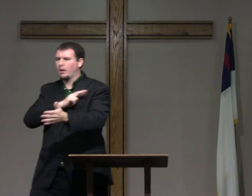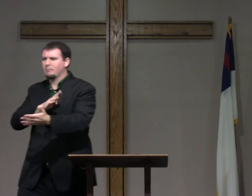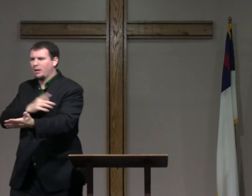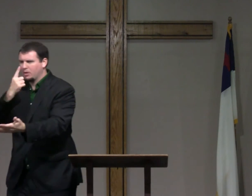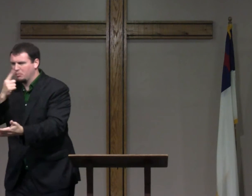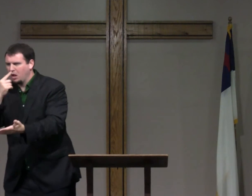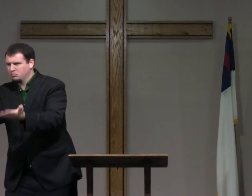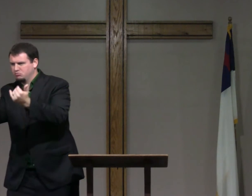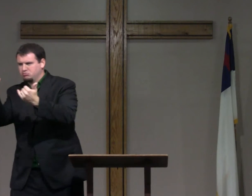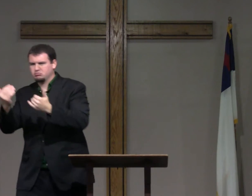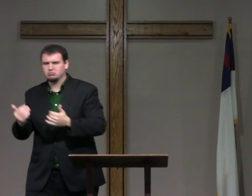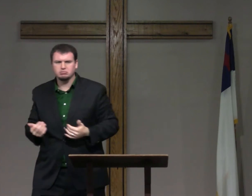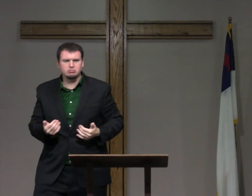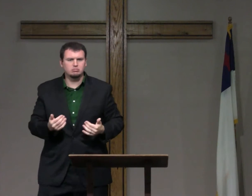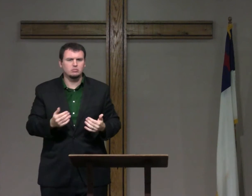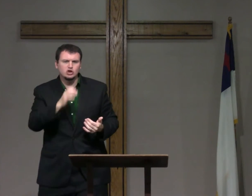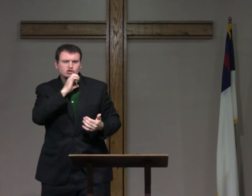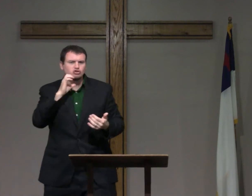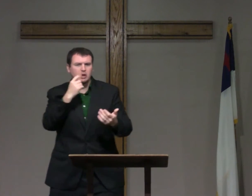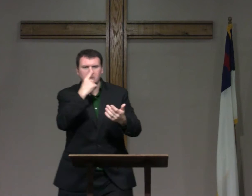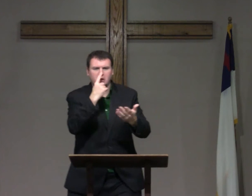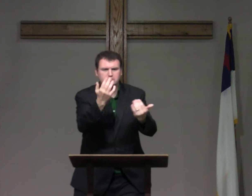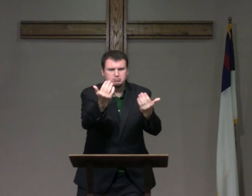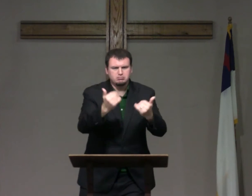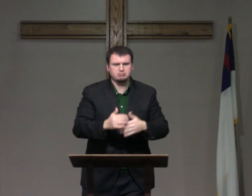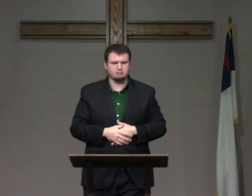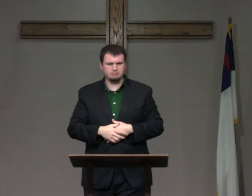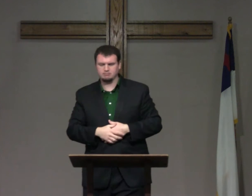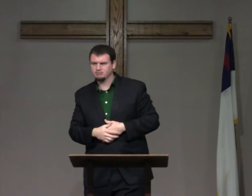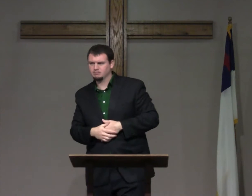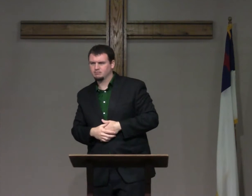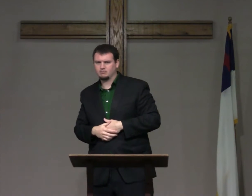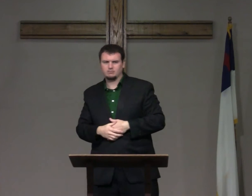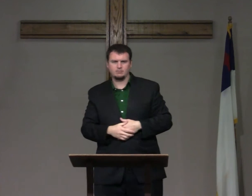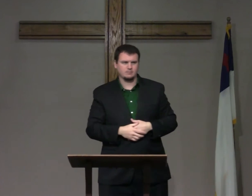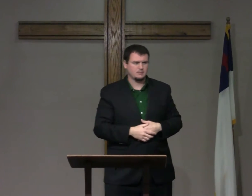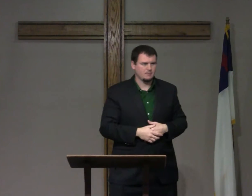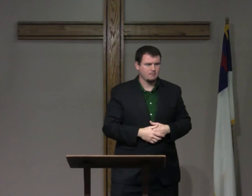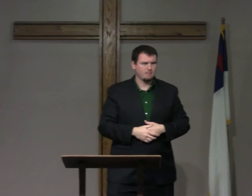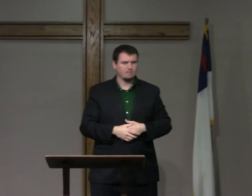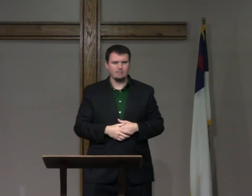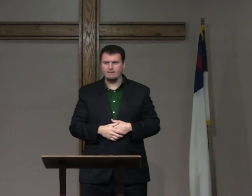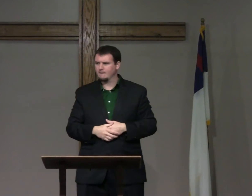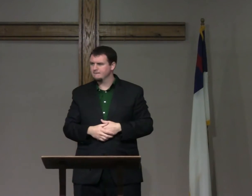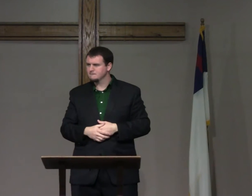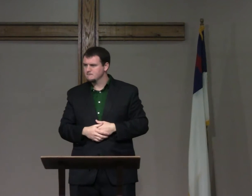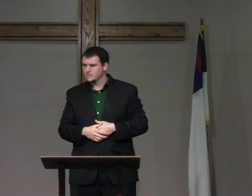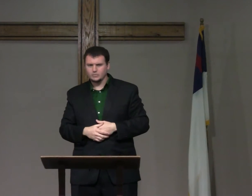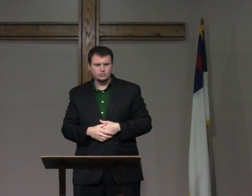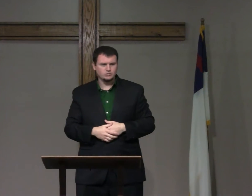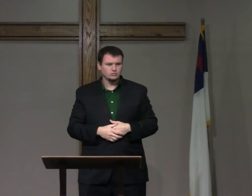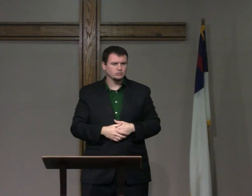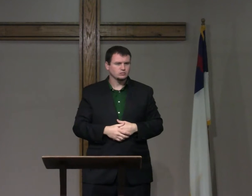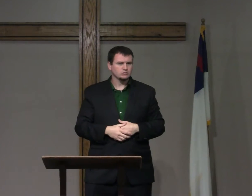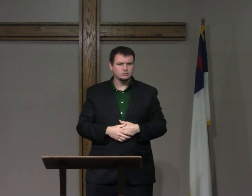So to explain a clear picture of this, let me ask Ron Bagby and Chang if you can come up here, please.